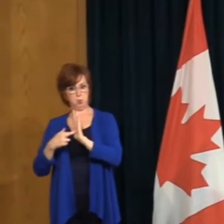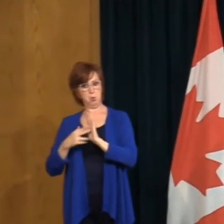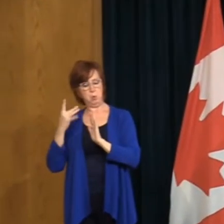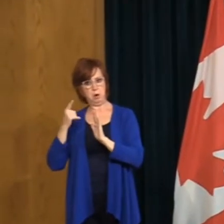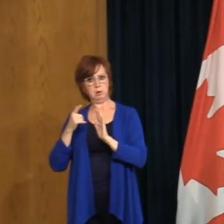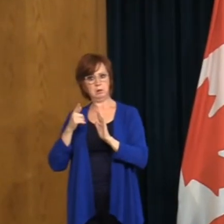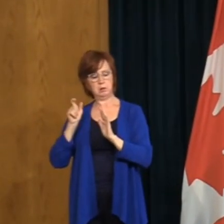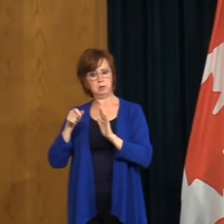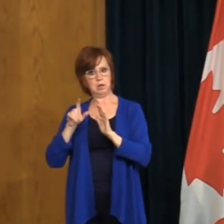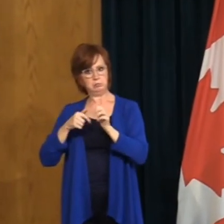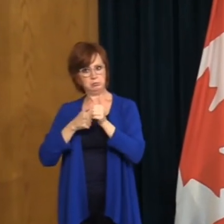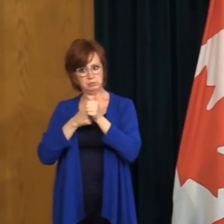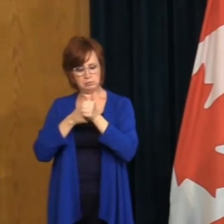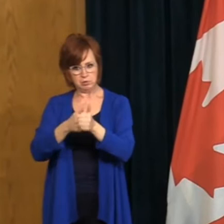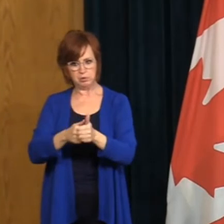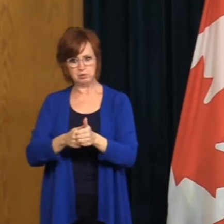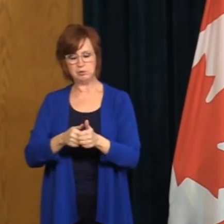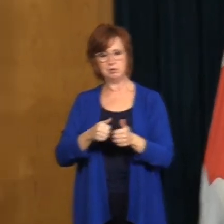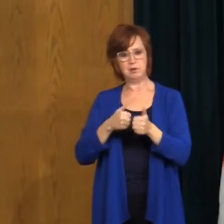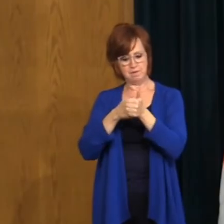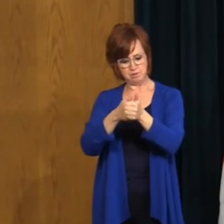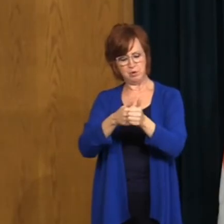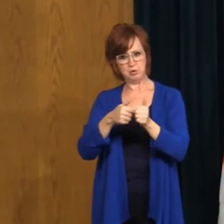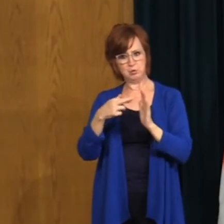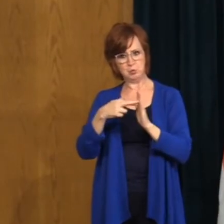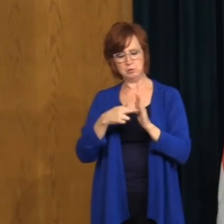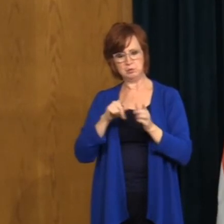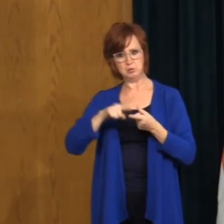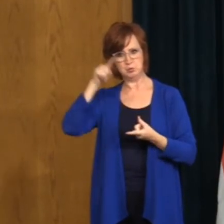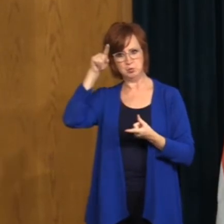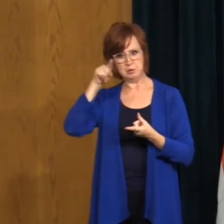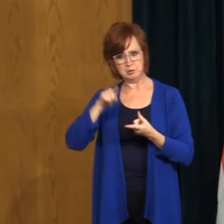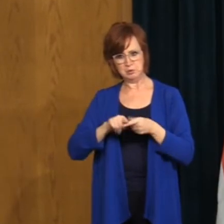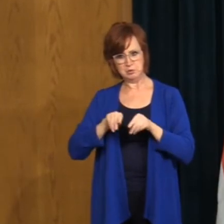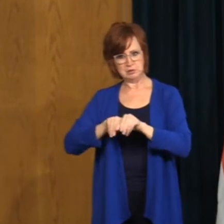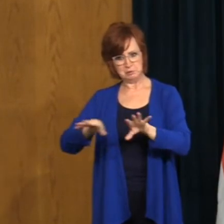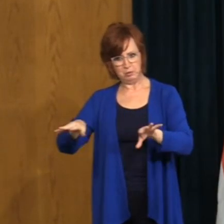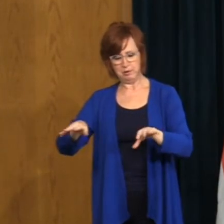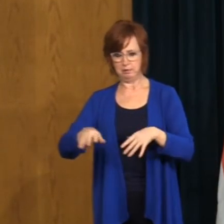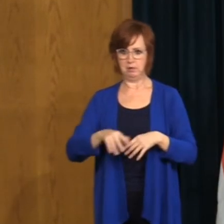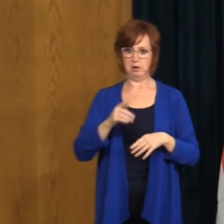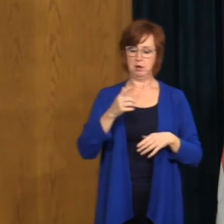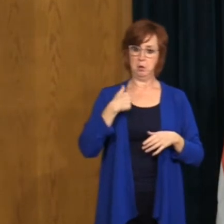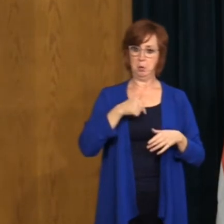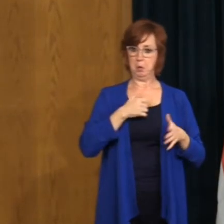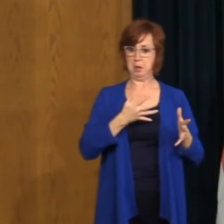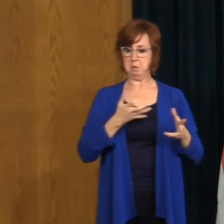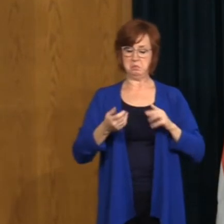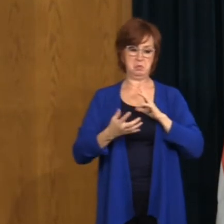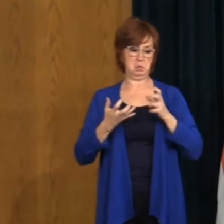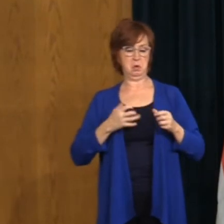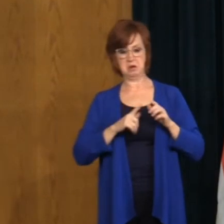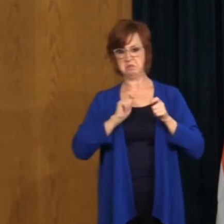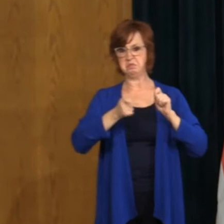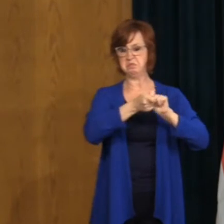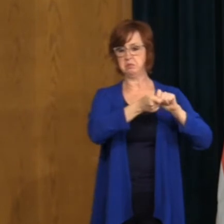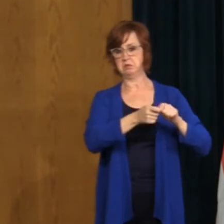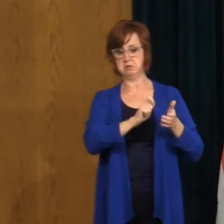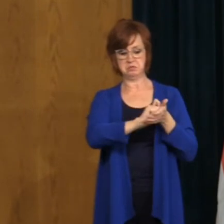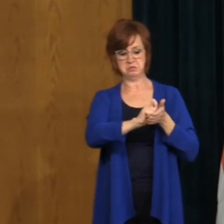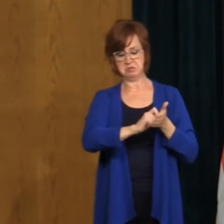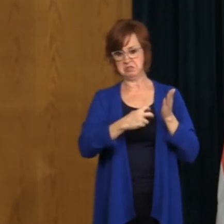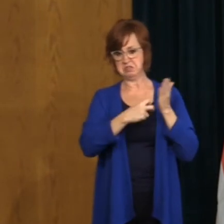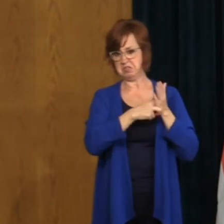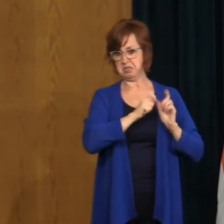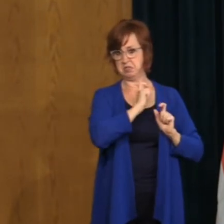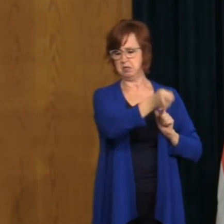the public health orders to reduce the spread of COVID-19. It's not to fine anyone. And although there have been some fines that have been administered